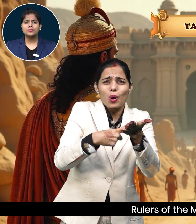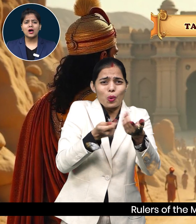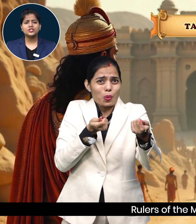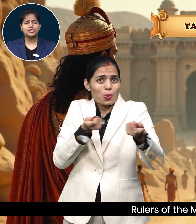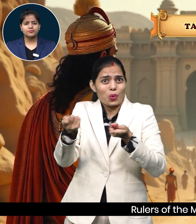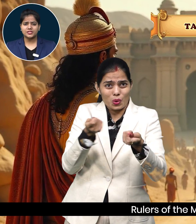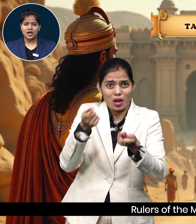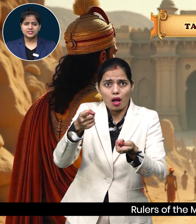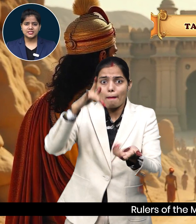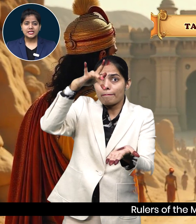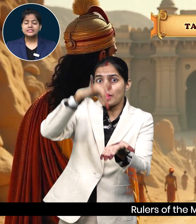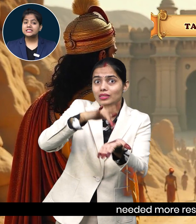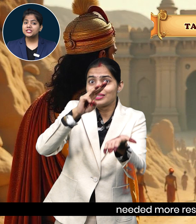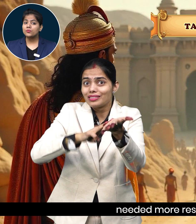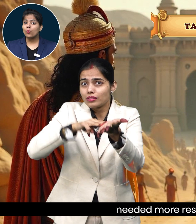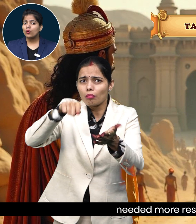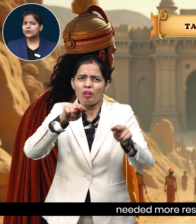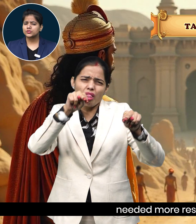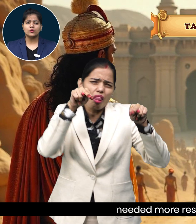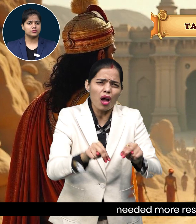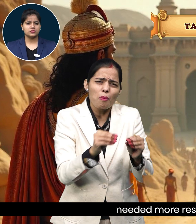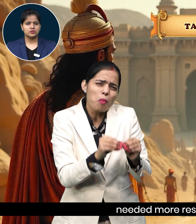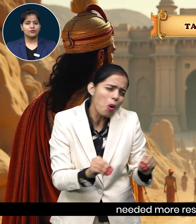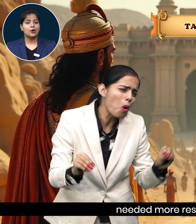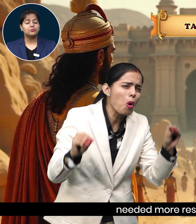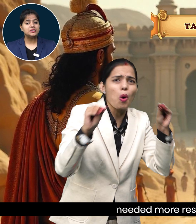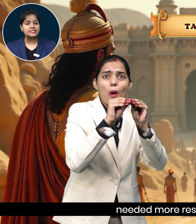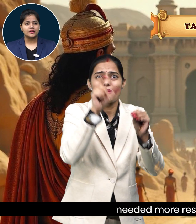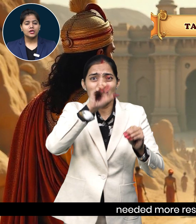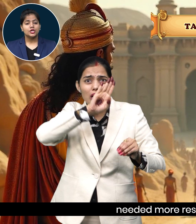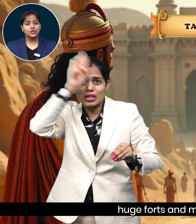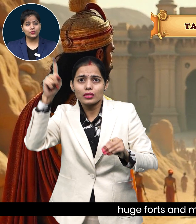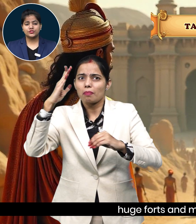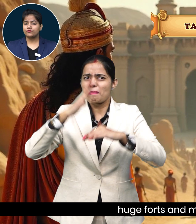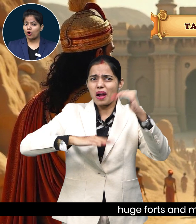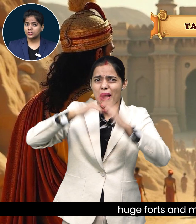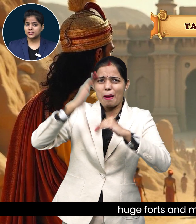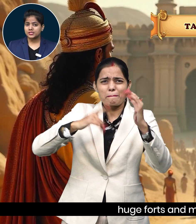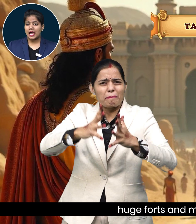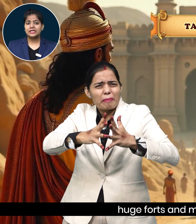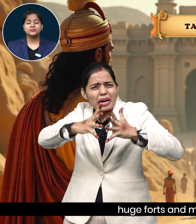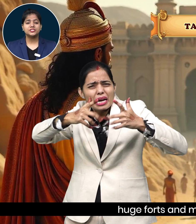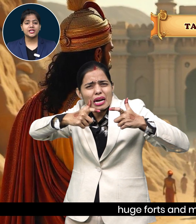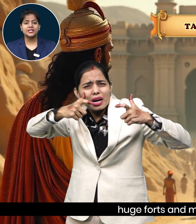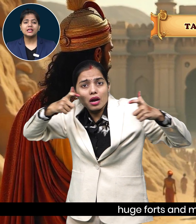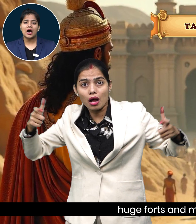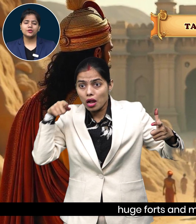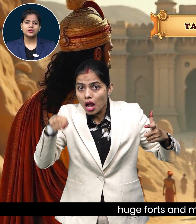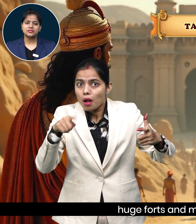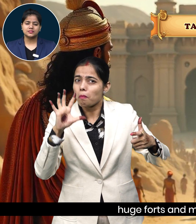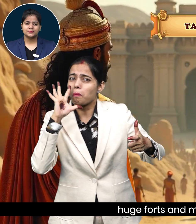Rulers of the Mahajanpadas needed more resources for building huge forts and